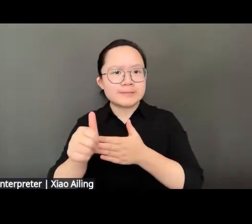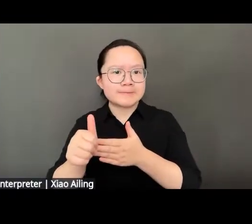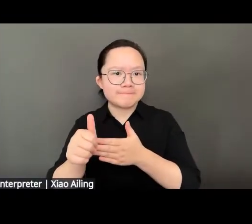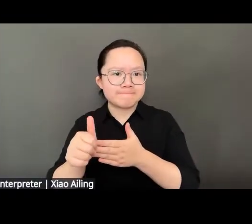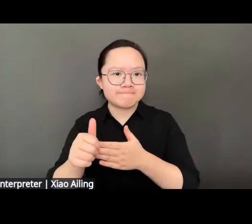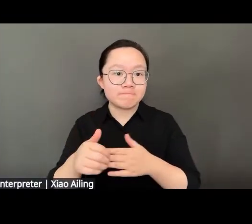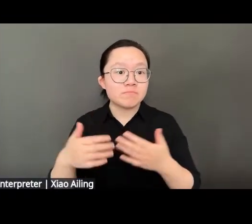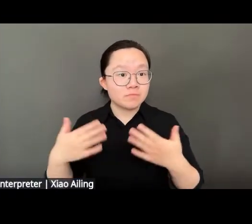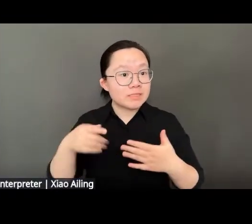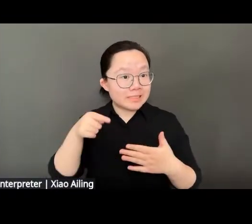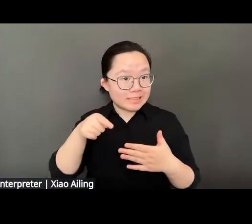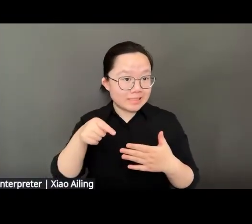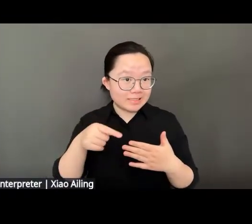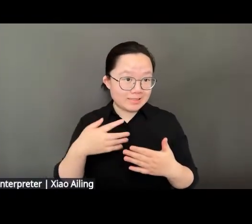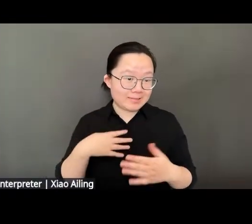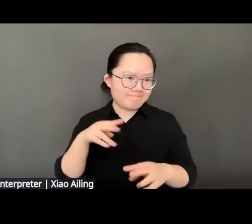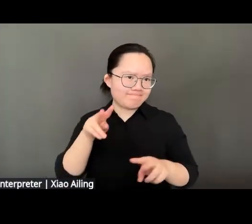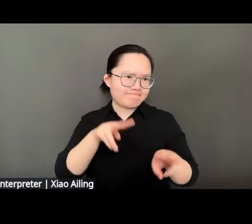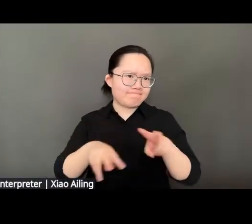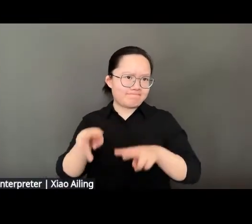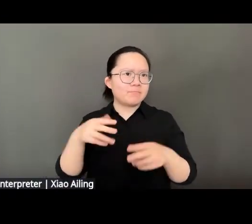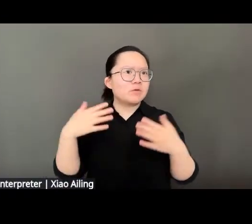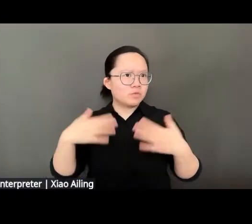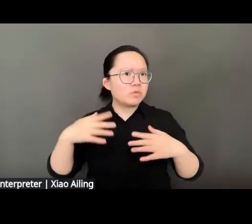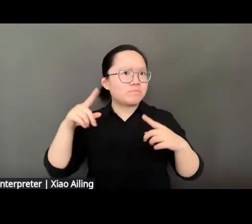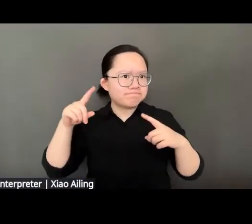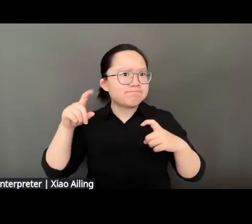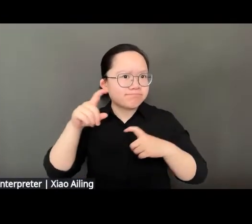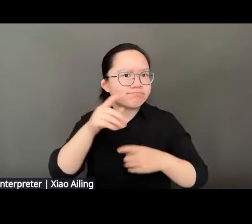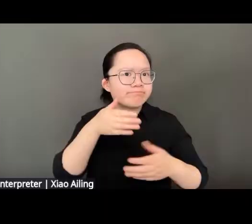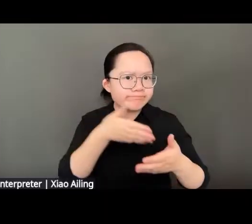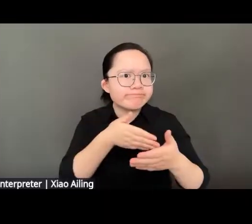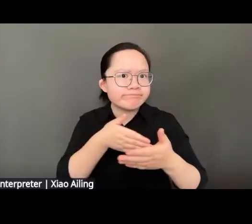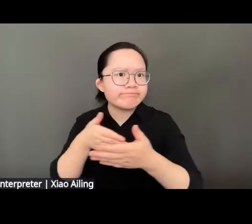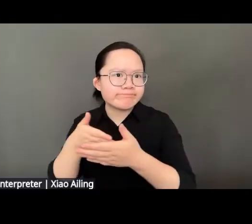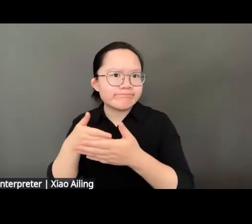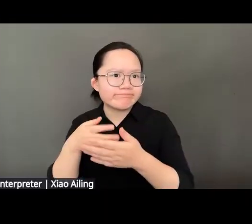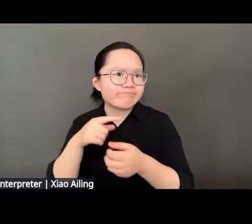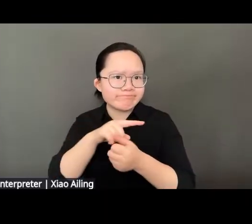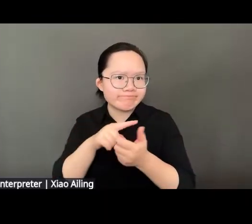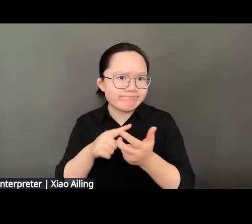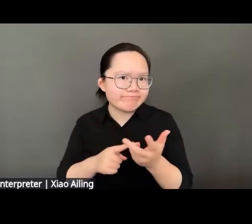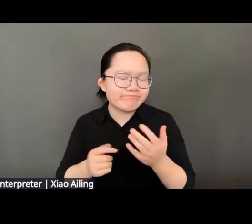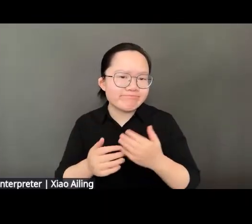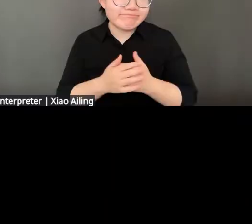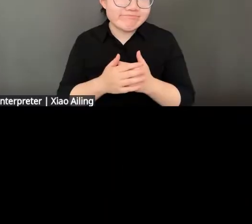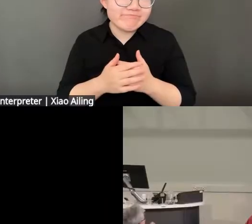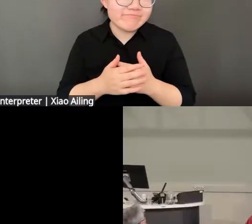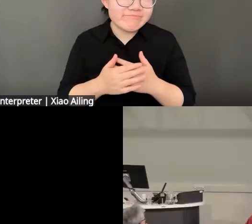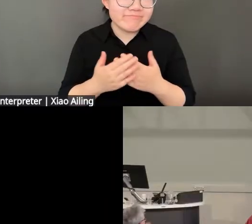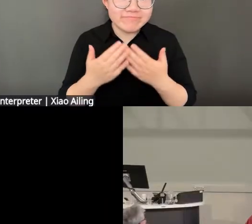Thank you so much for your time. And thank you to all my co-editors.